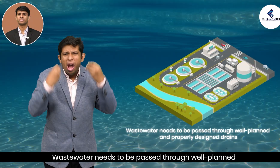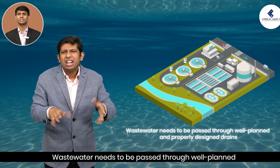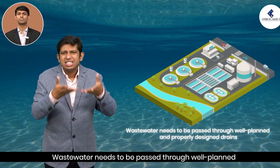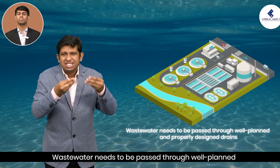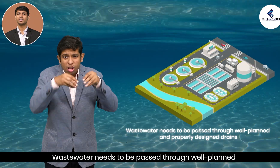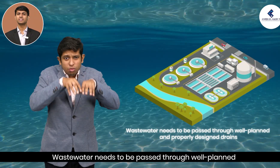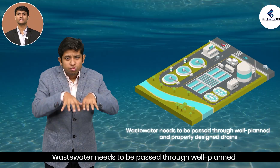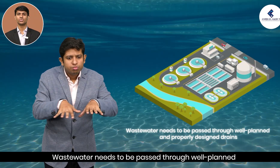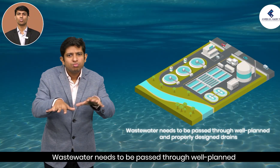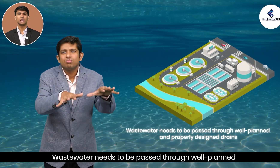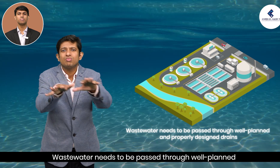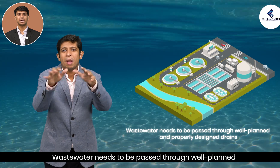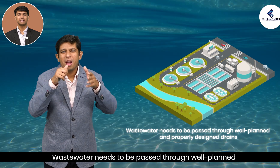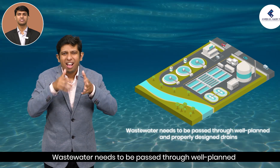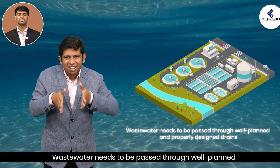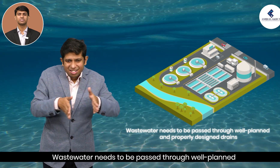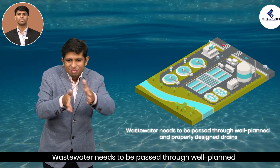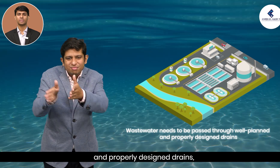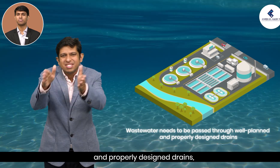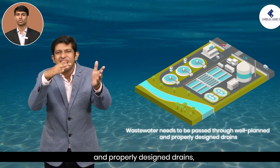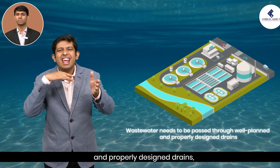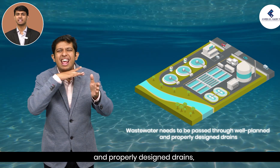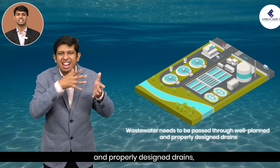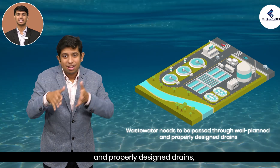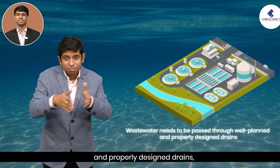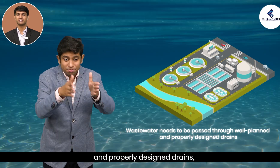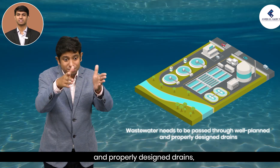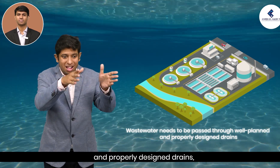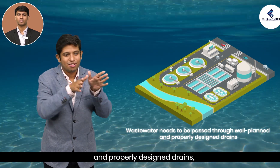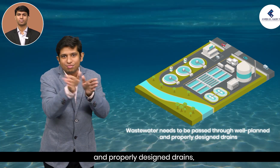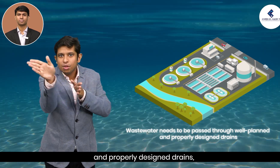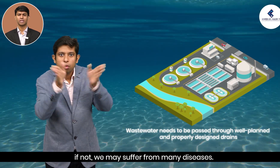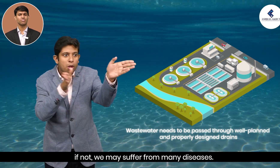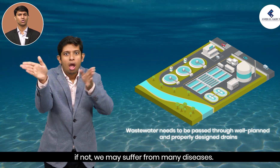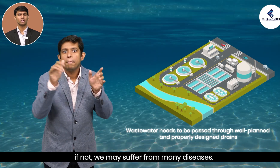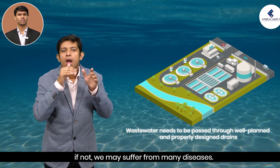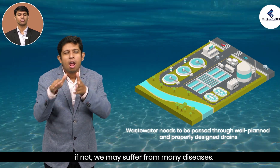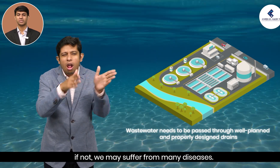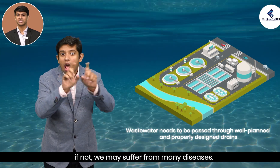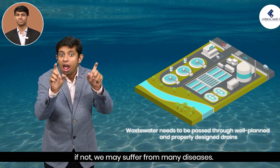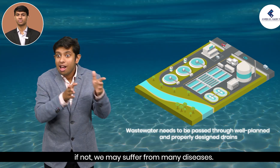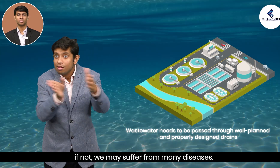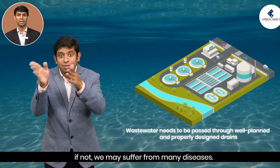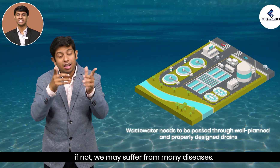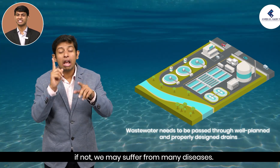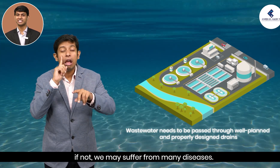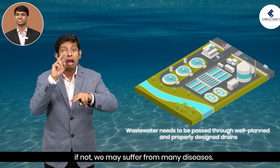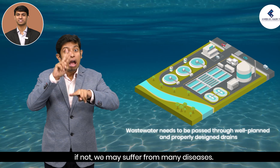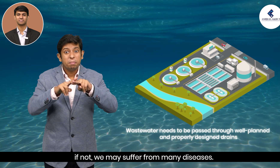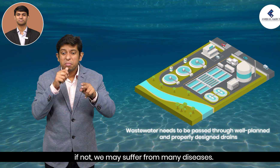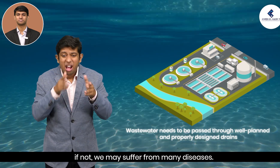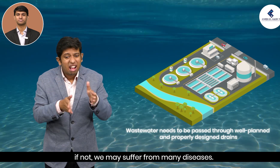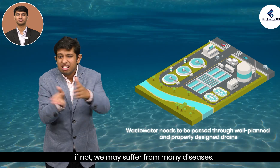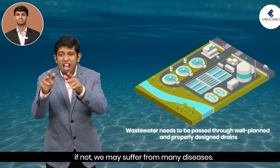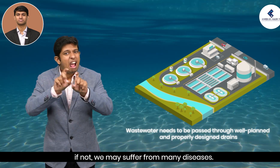Wastewater needs to be passed through well-planned and properly designed drains. If not, we may suffer from many